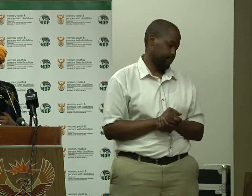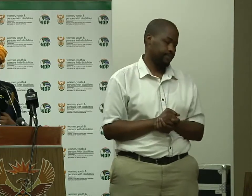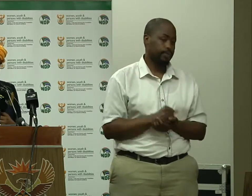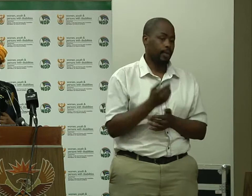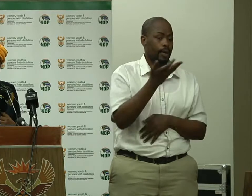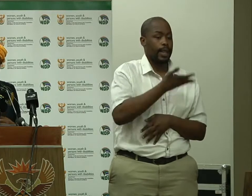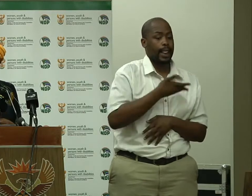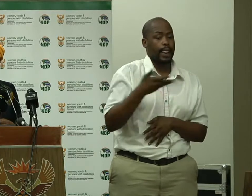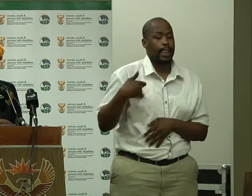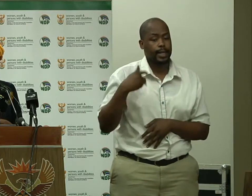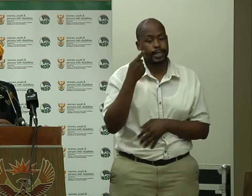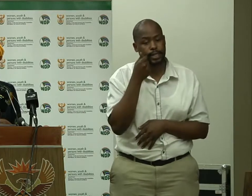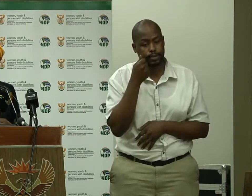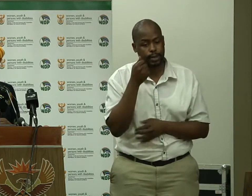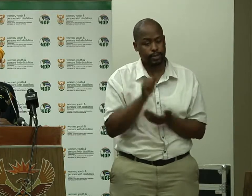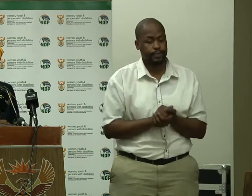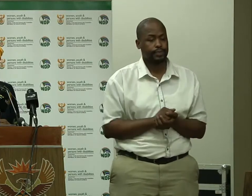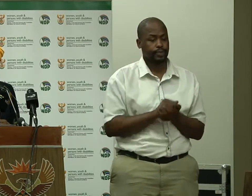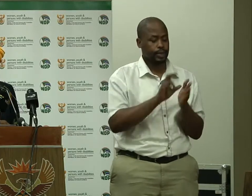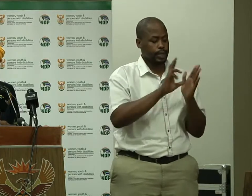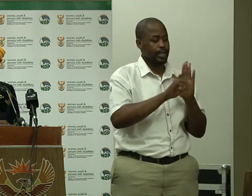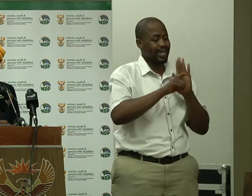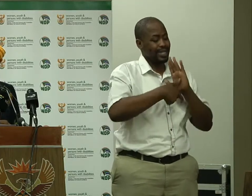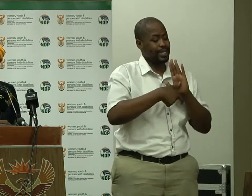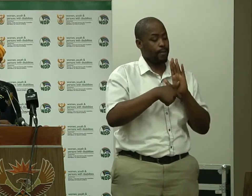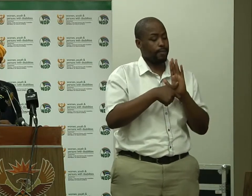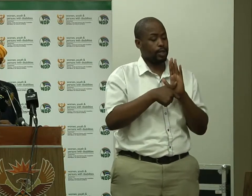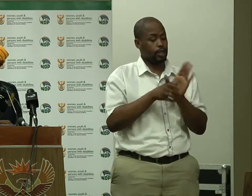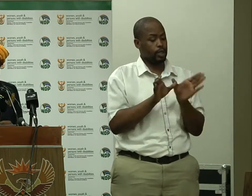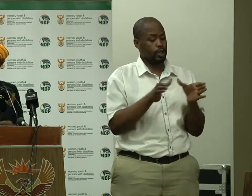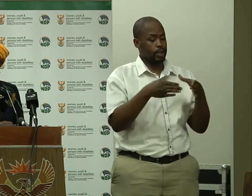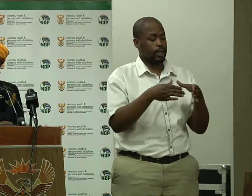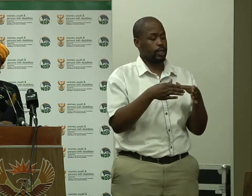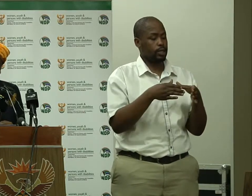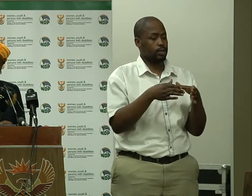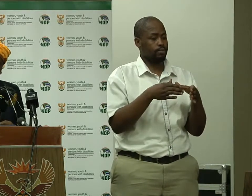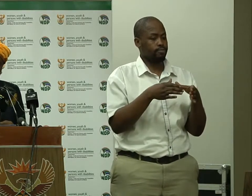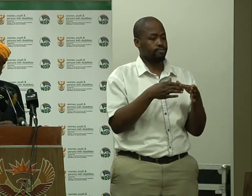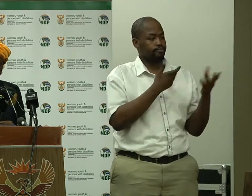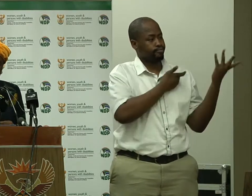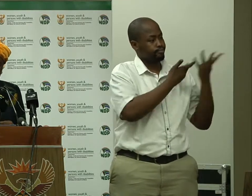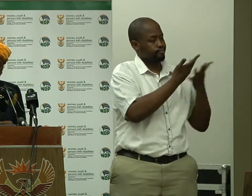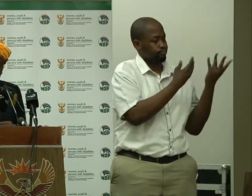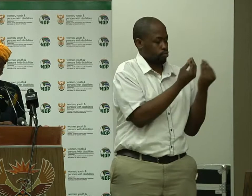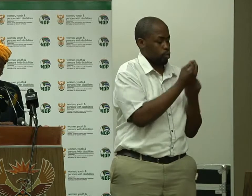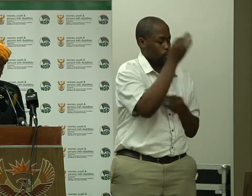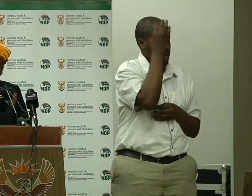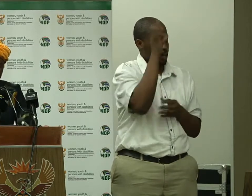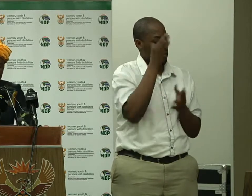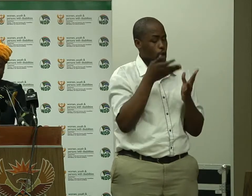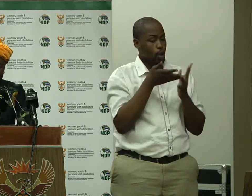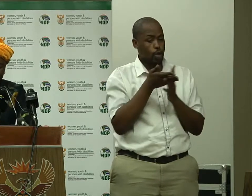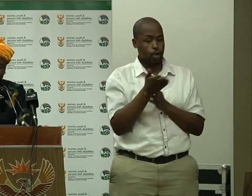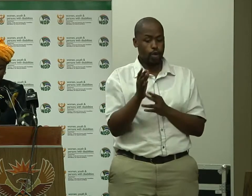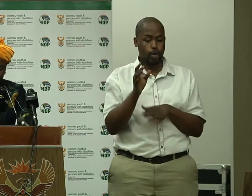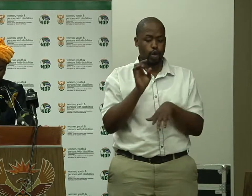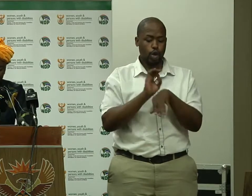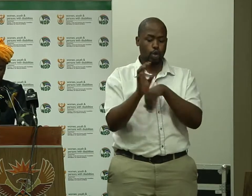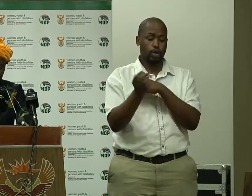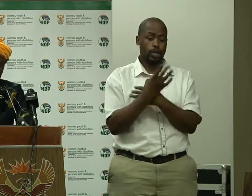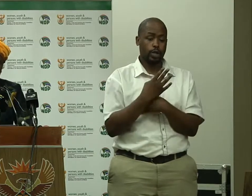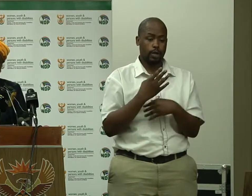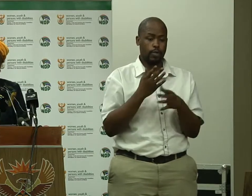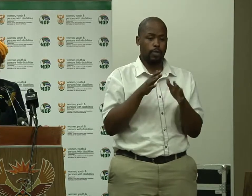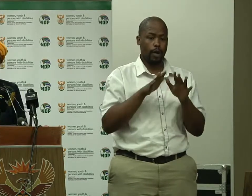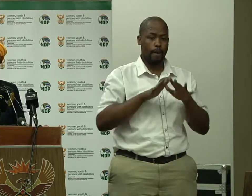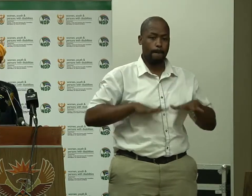Ladies and gentlemen, the disability sector engages with government through the following consultative